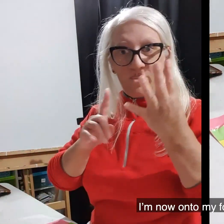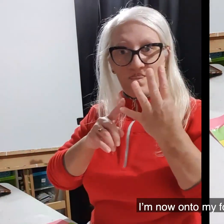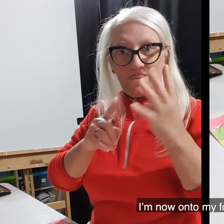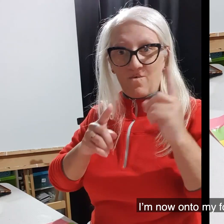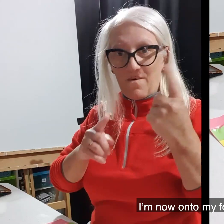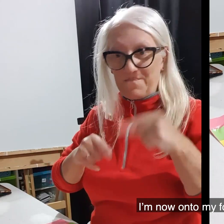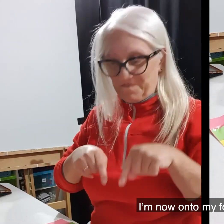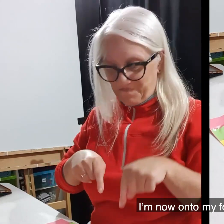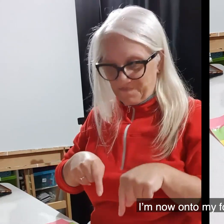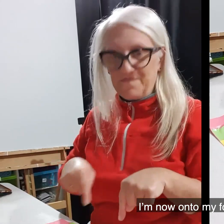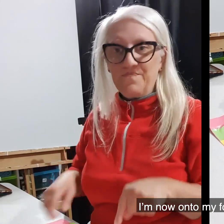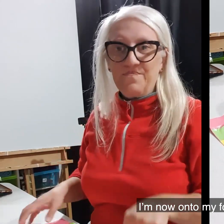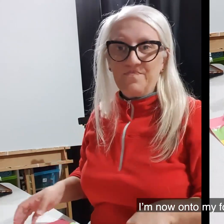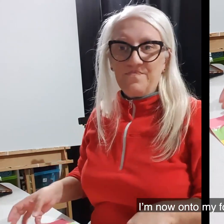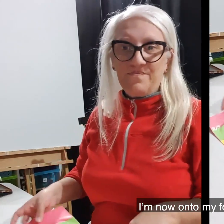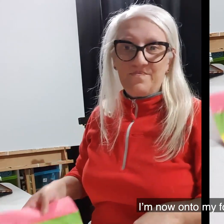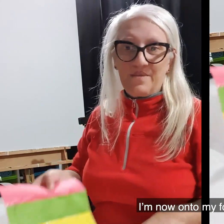I'm now on to my fourth one.